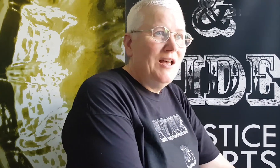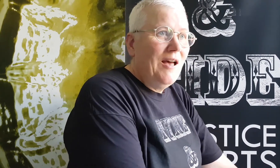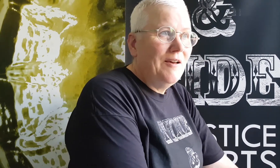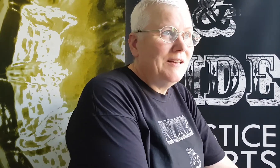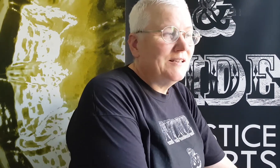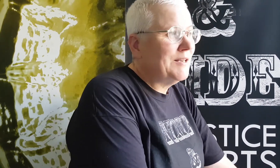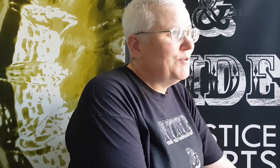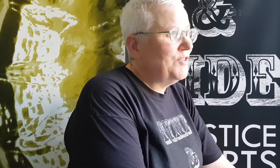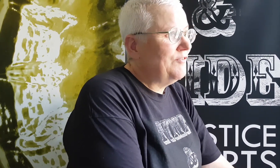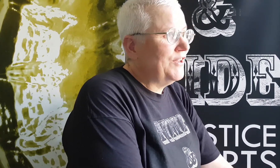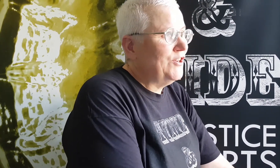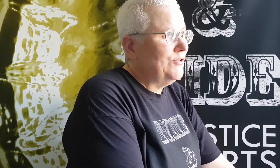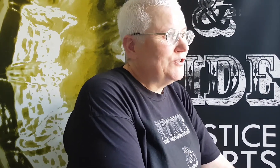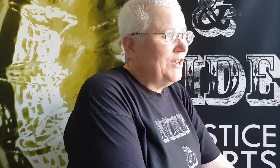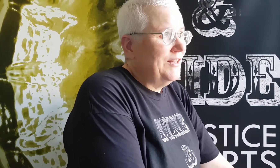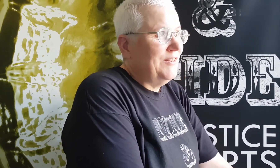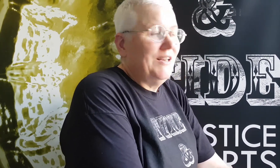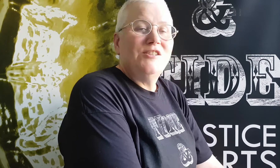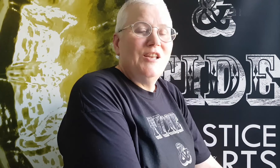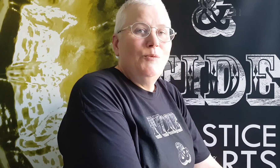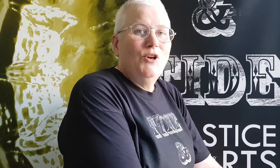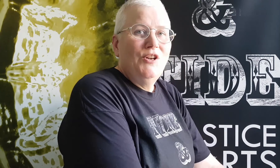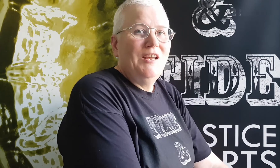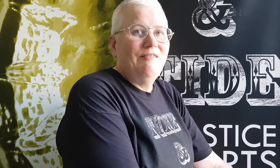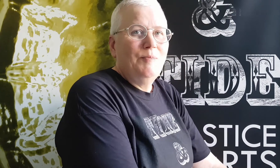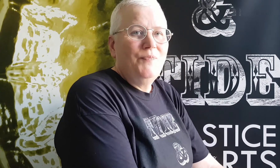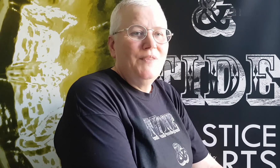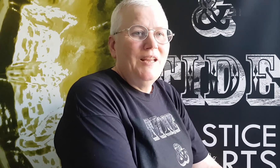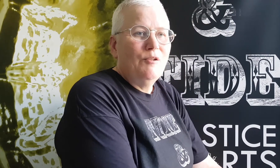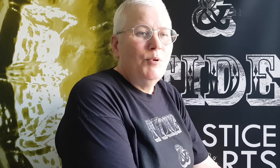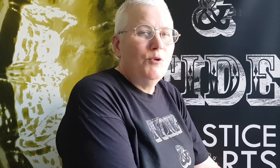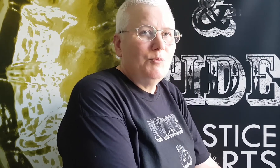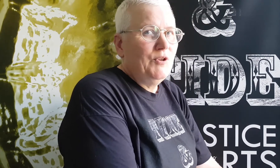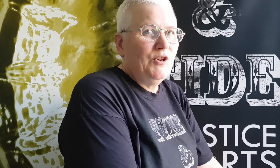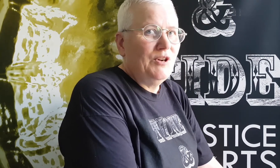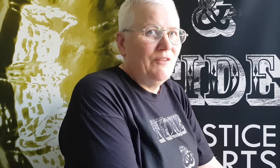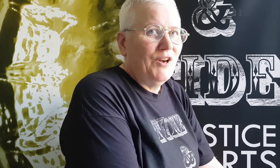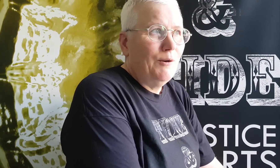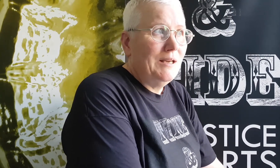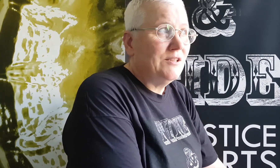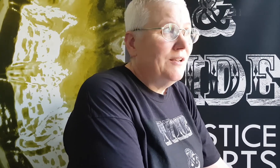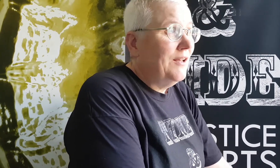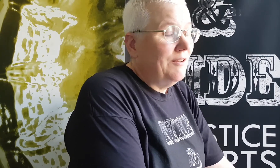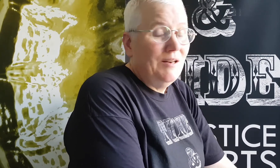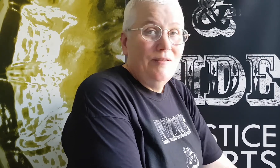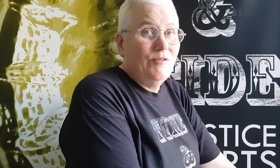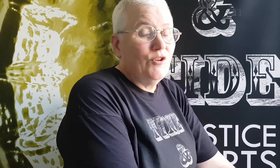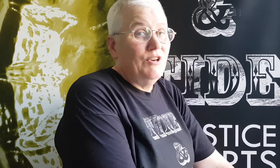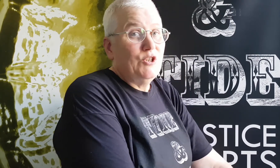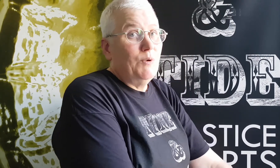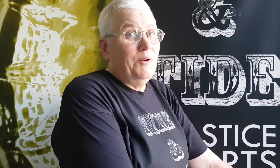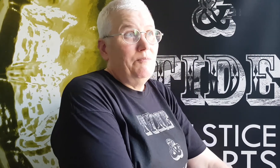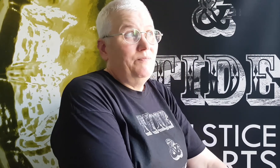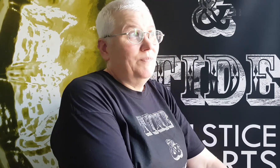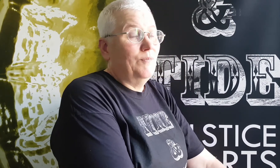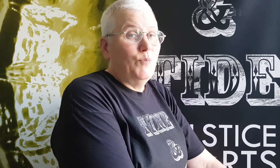I mean, some of the venues, yes, they were near a port, but you'd never know it. I mean, the Greenwich one, we were